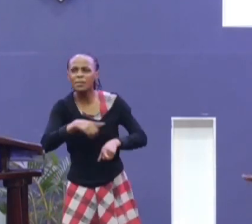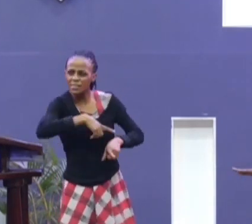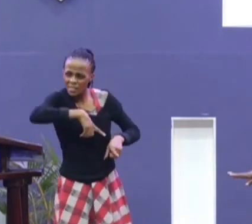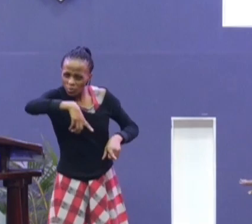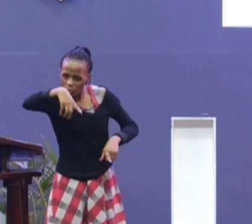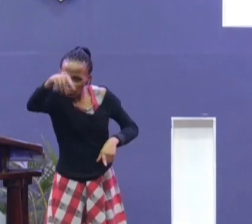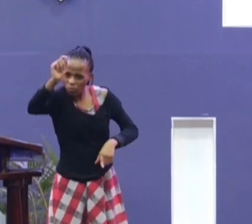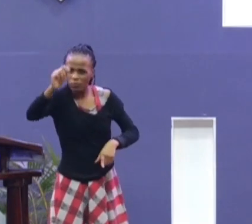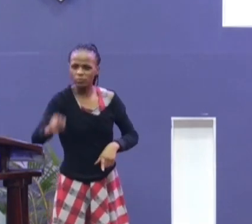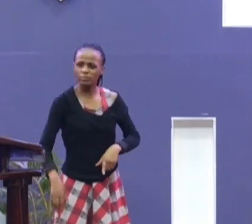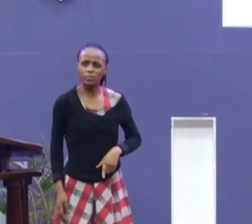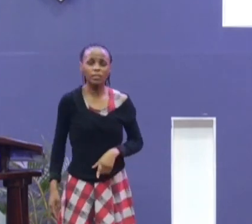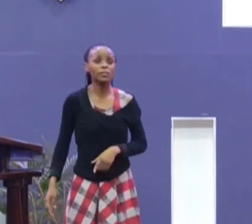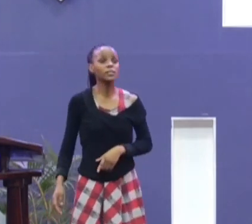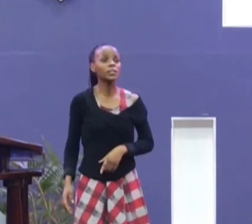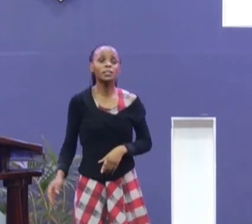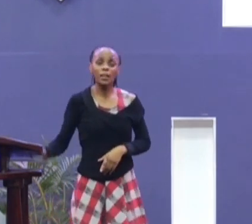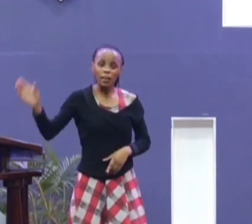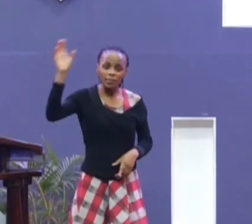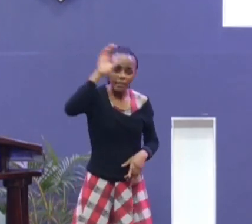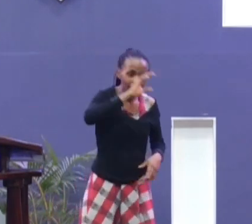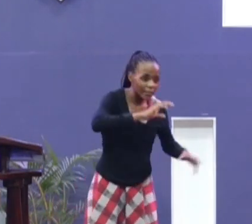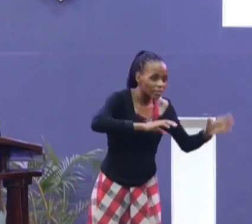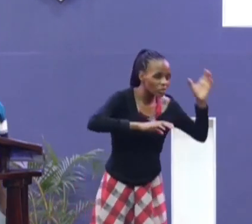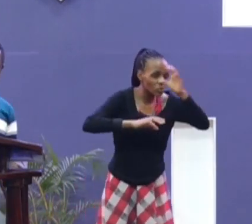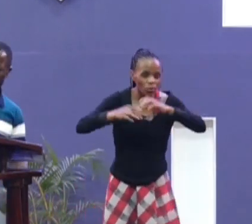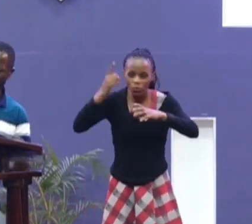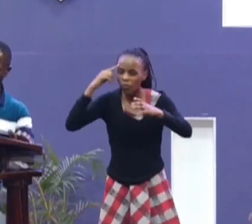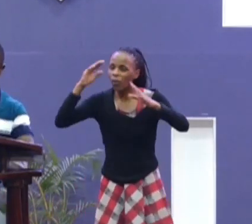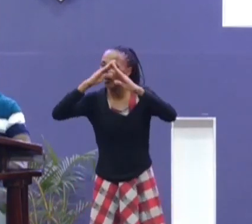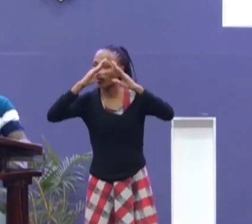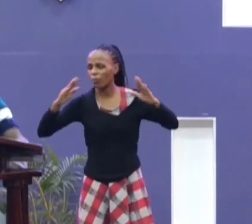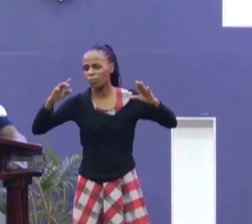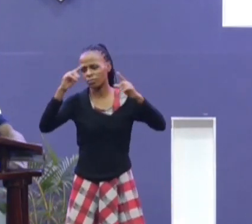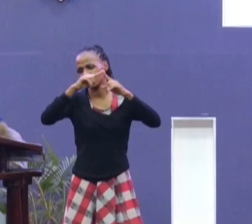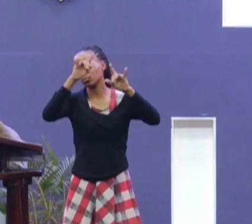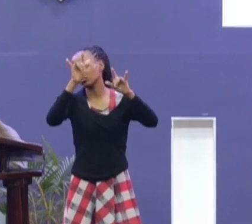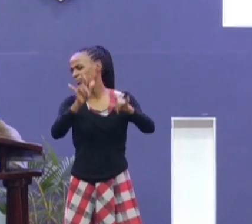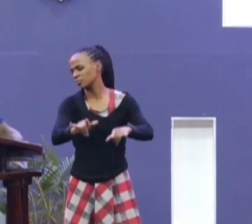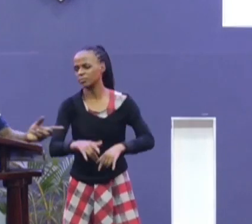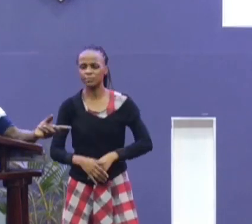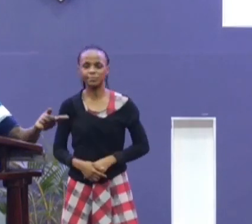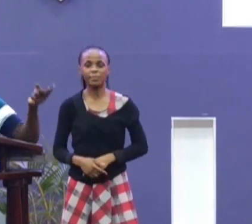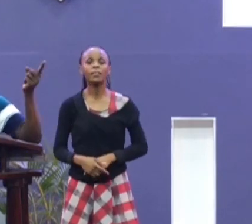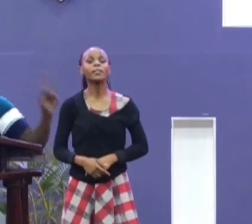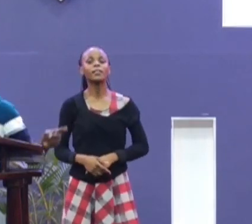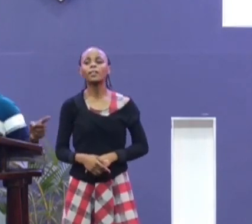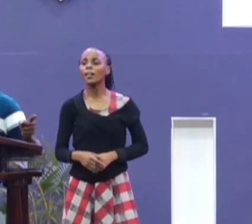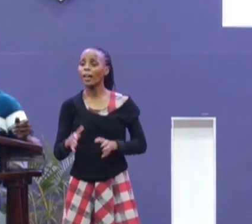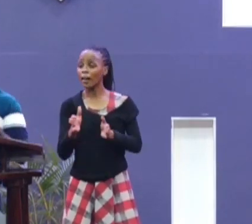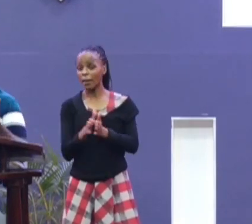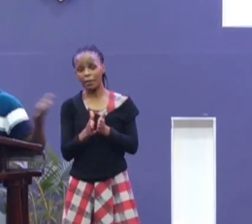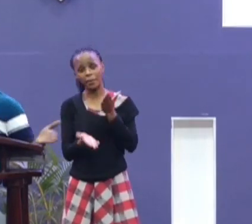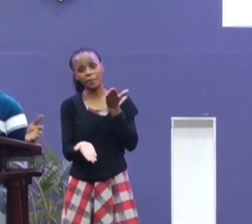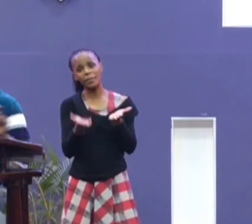Naye nga bwe zigenda. They look out for a dwelling place. Ne zinoonya ekifo ew'okutuula. And there is a